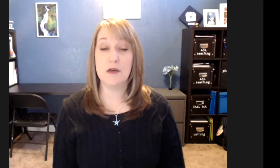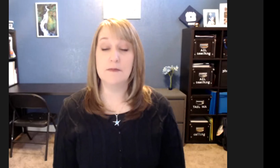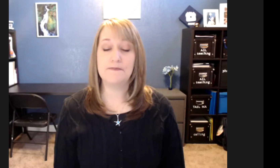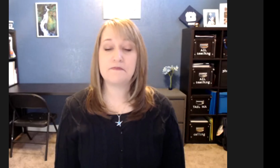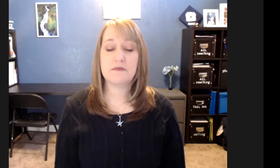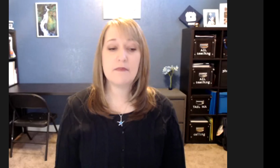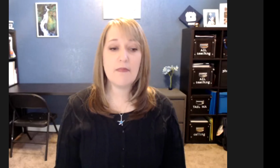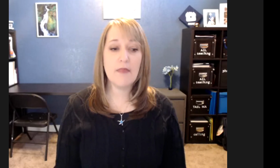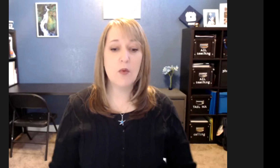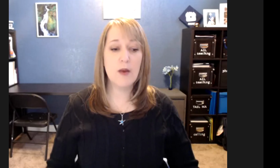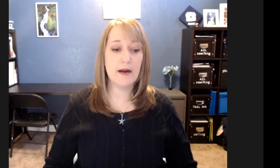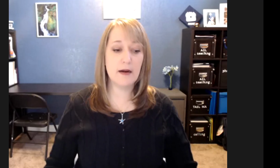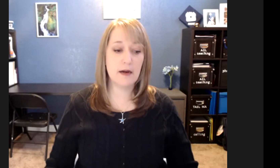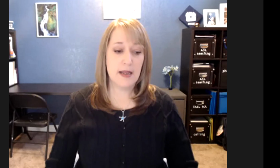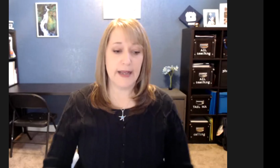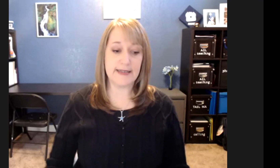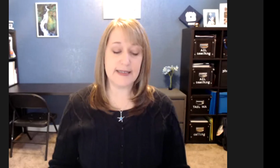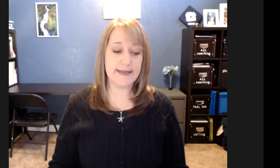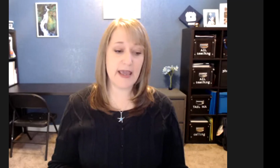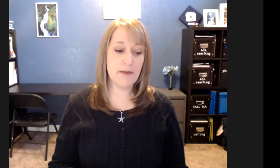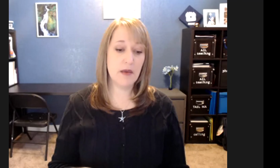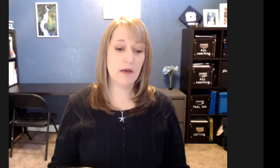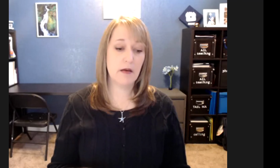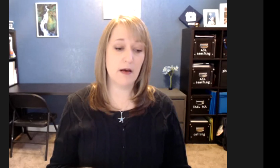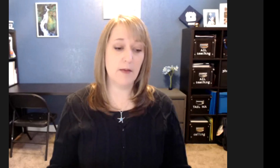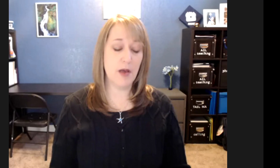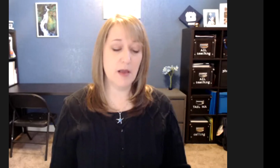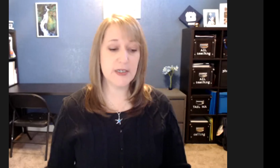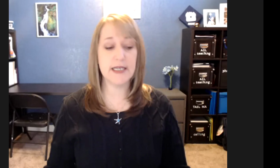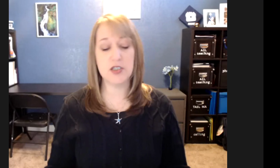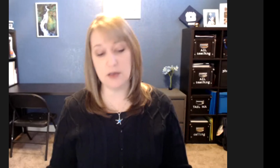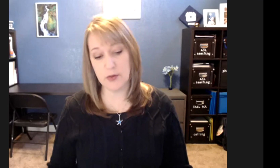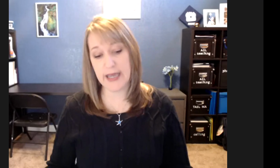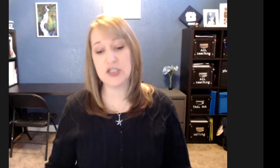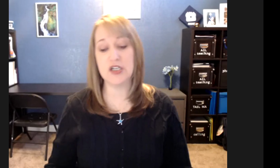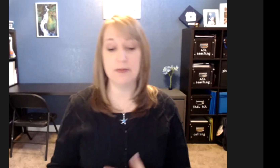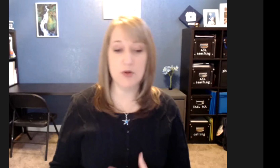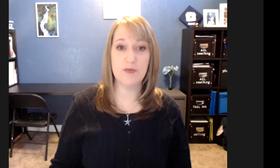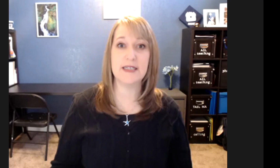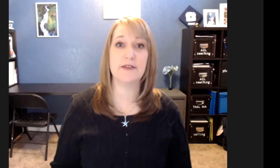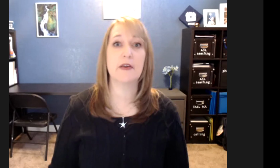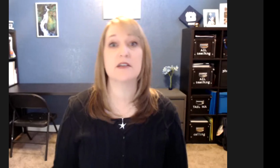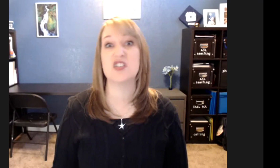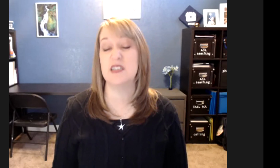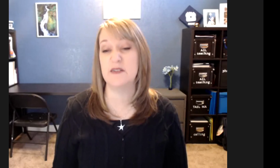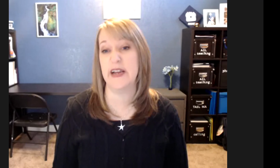were, where it's the same palm orientation and location and movement and everything. It's just a different hand